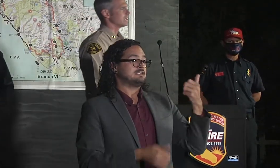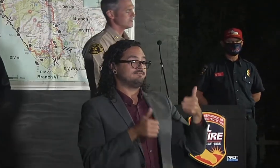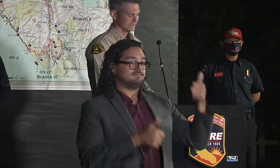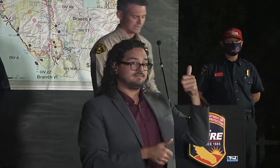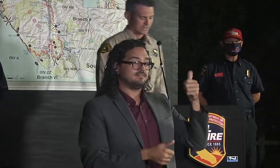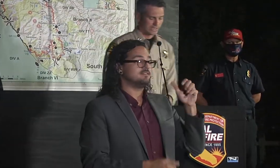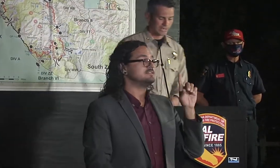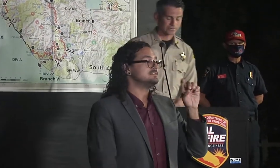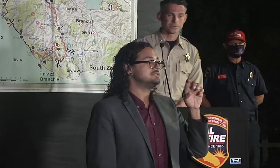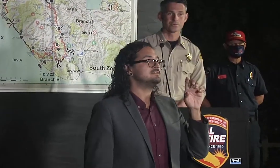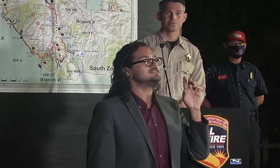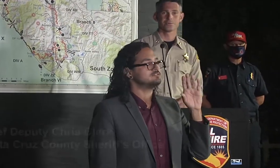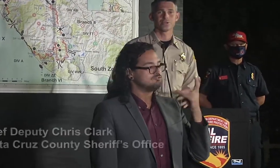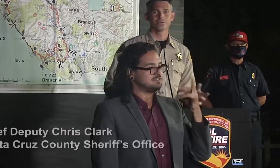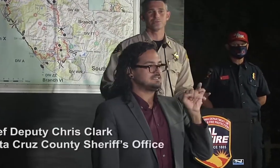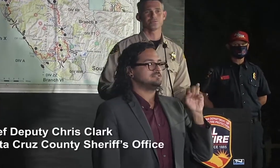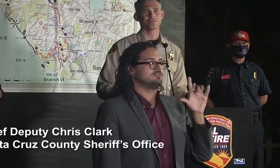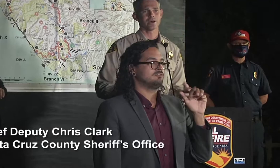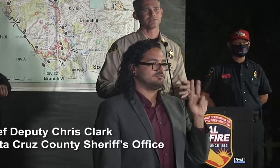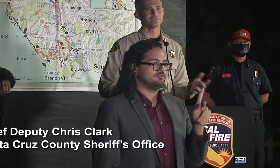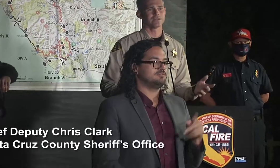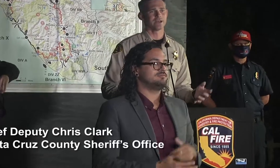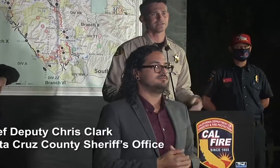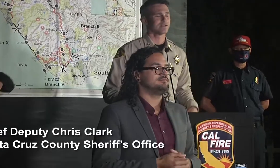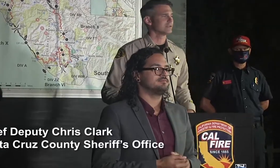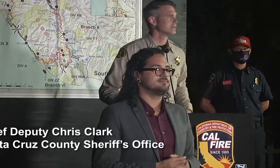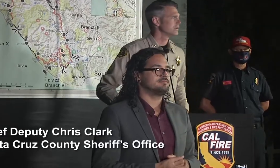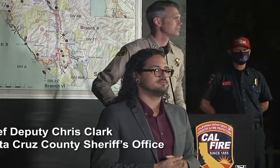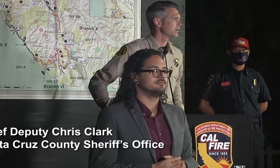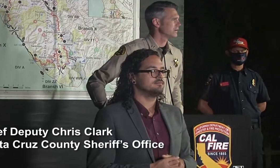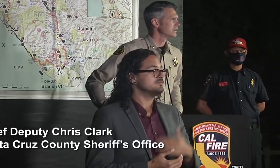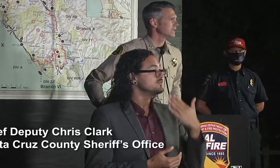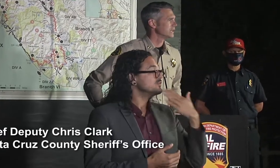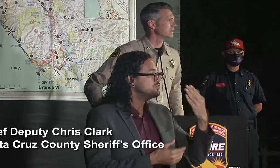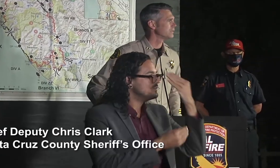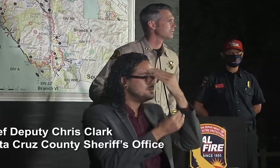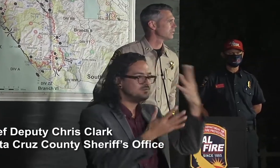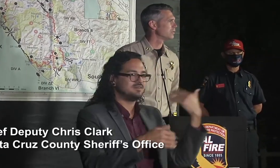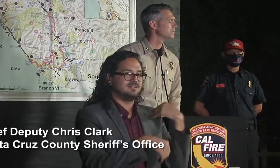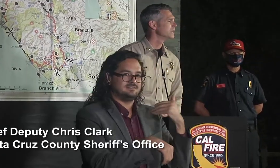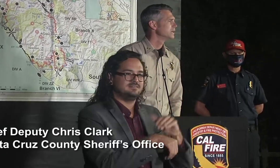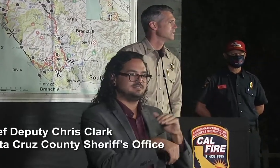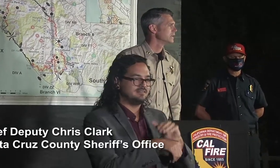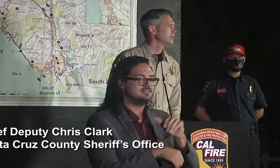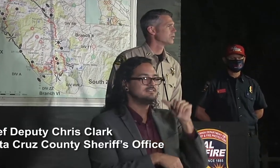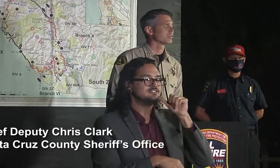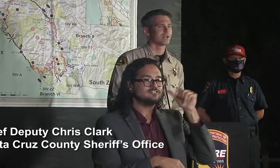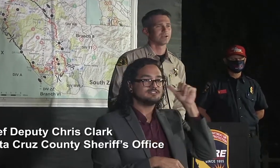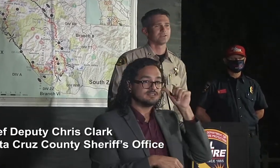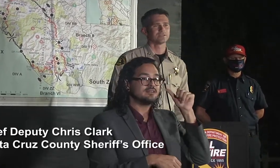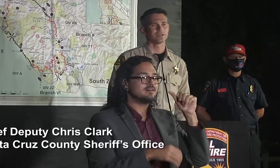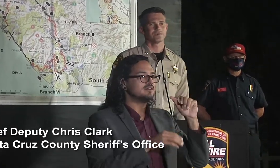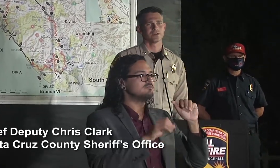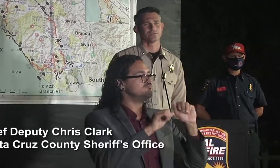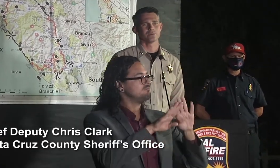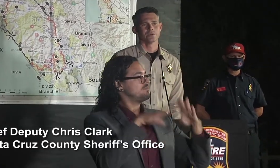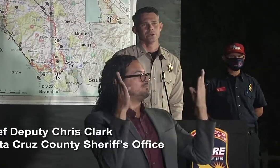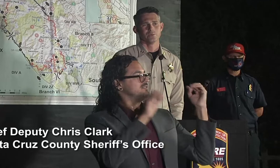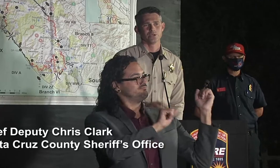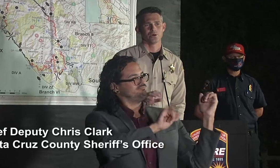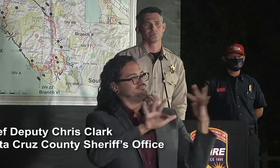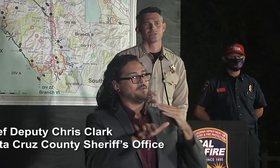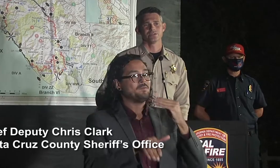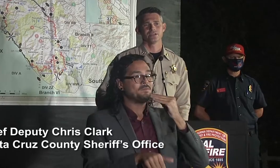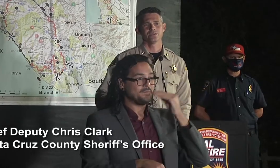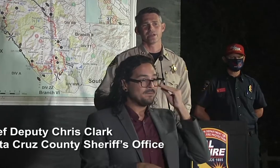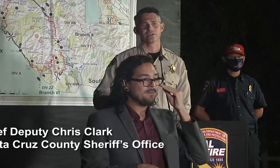Good morning. So some good news, obviously, last night and yesterday in getting folks home in the unincorporated area of Scotts Valley. So